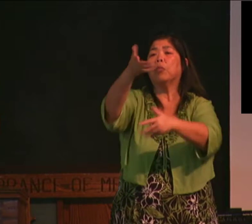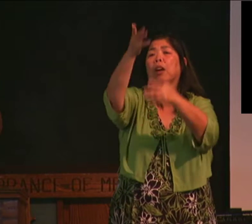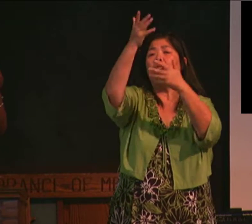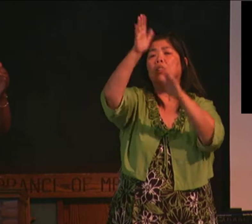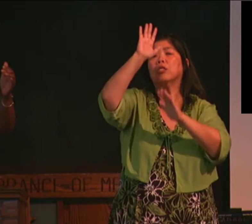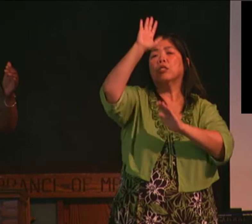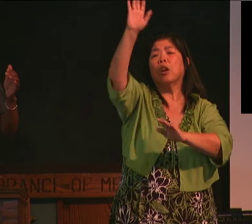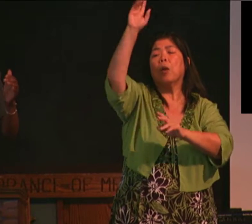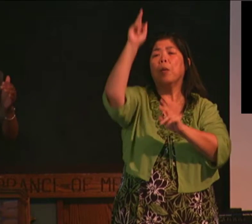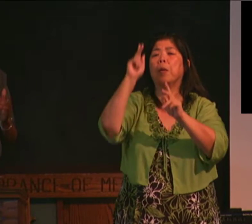praise of your